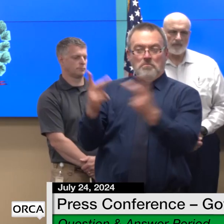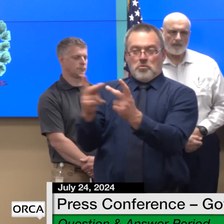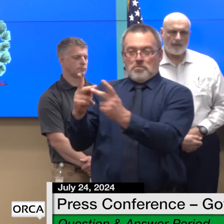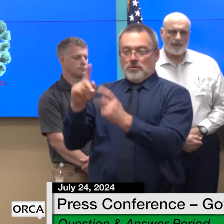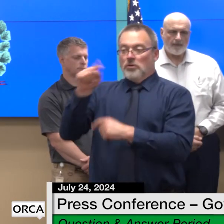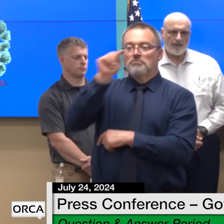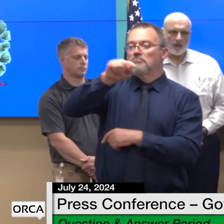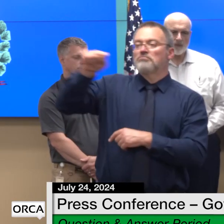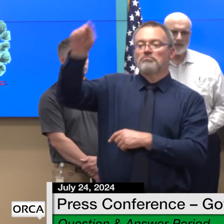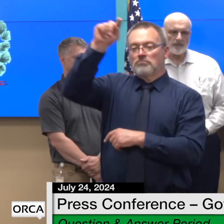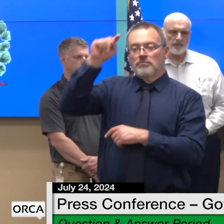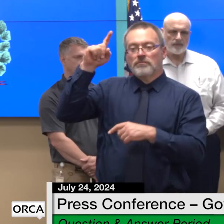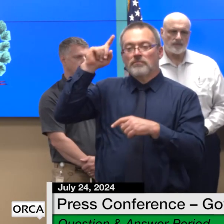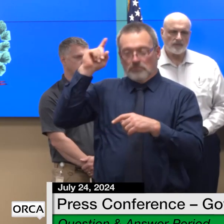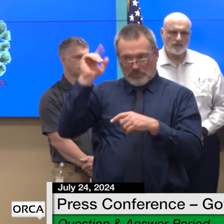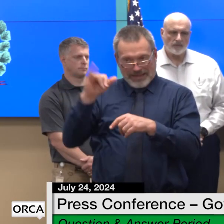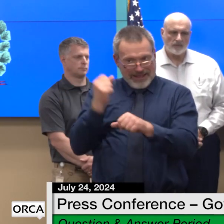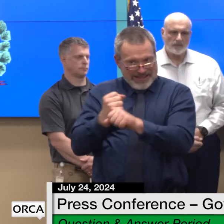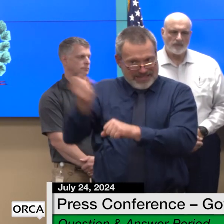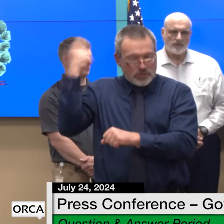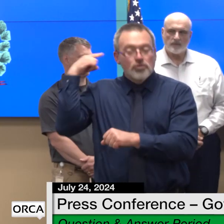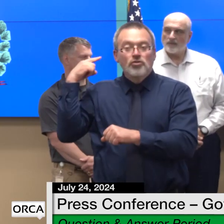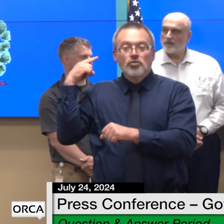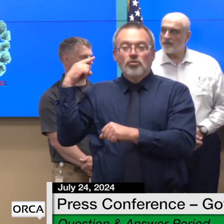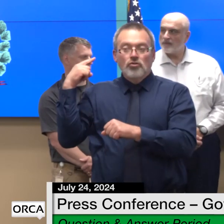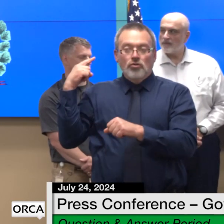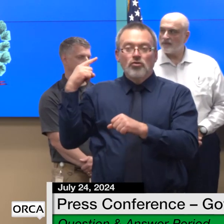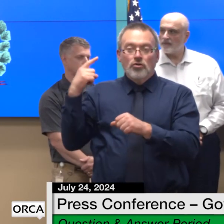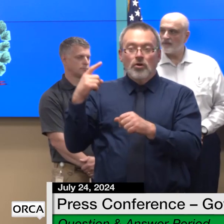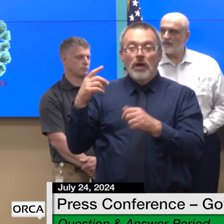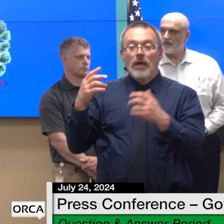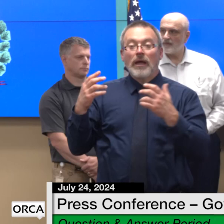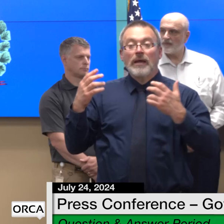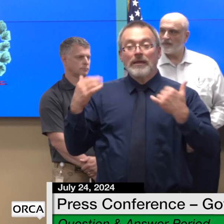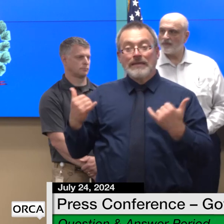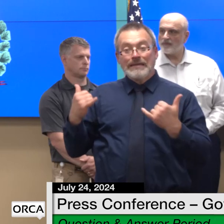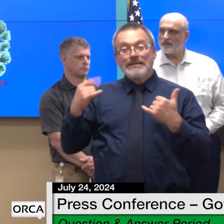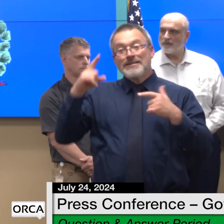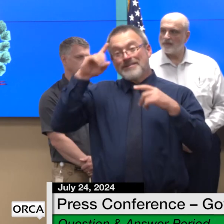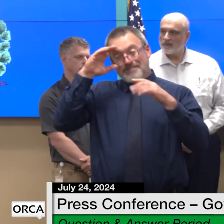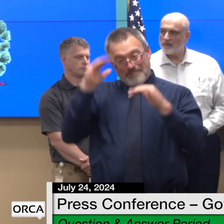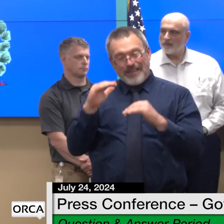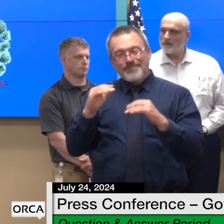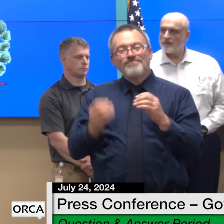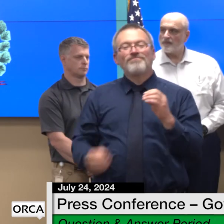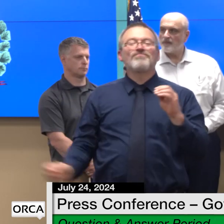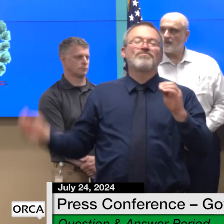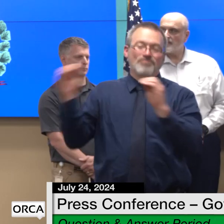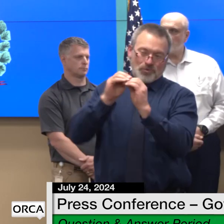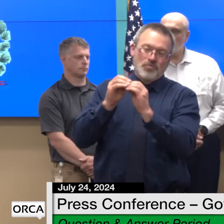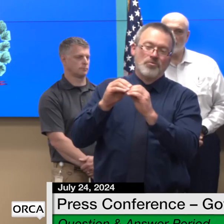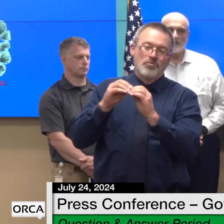last year, and we expect that we'll have to do more this year. But I